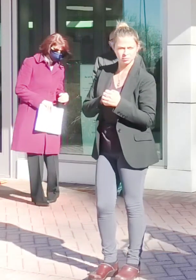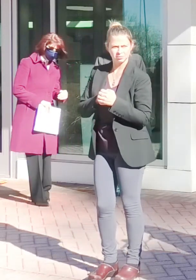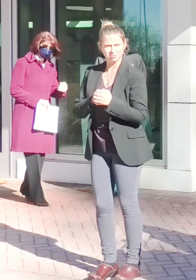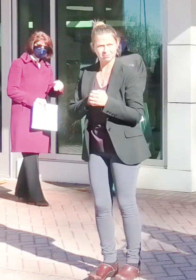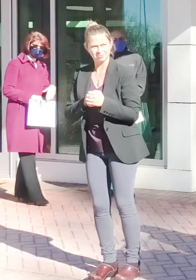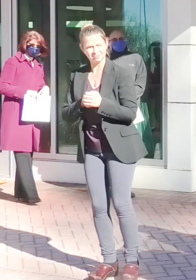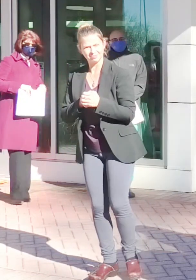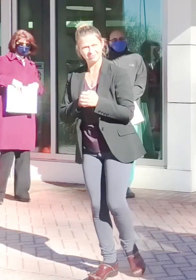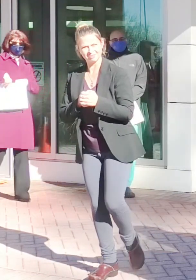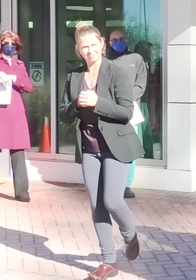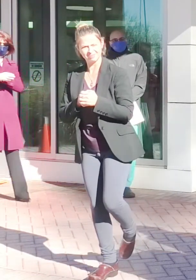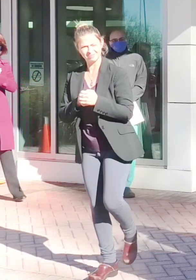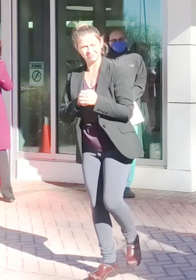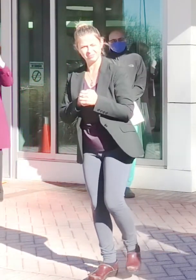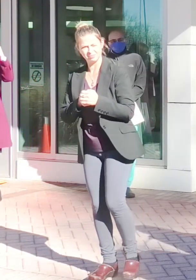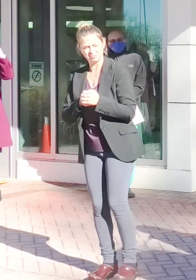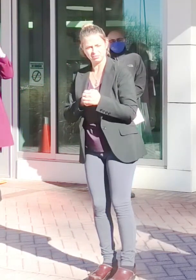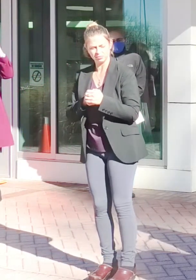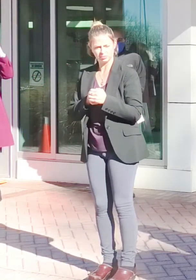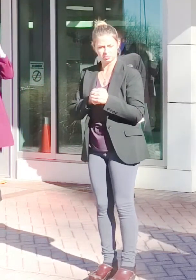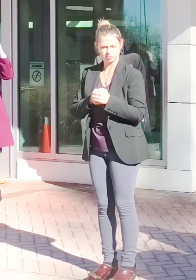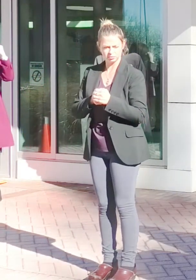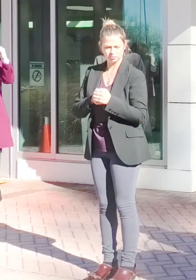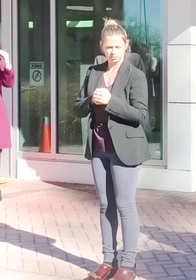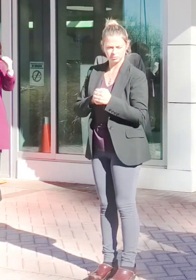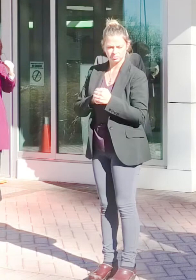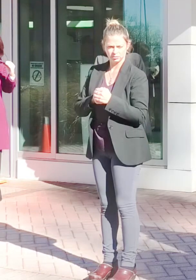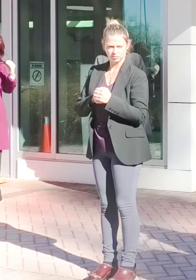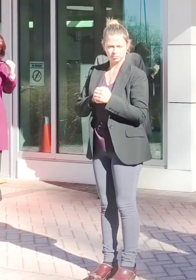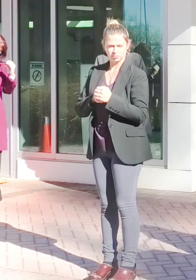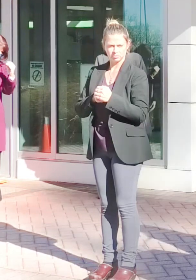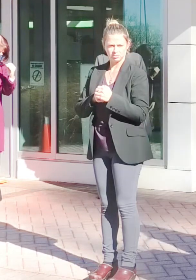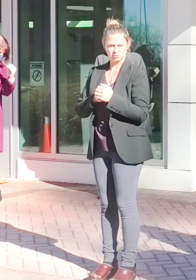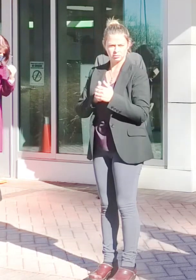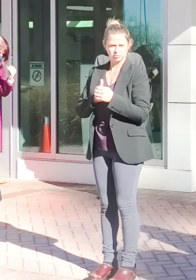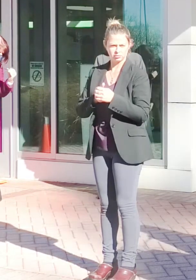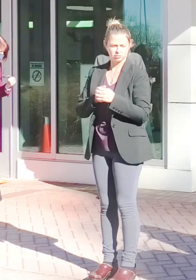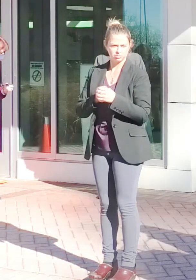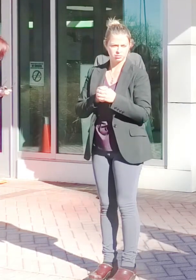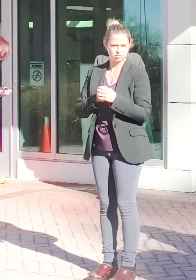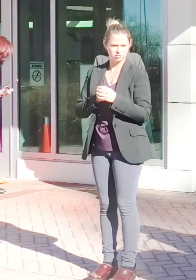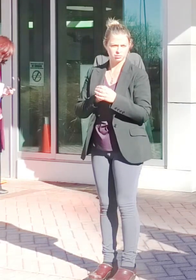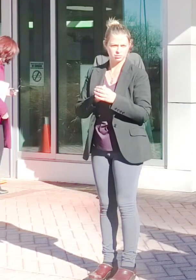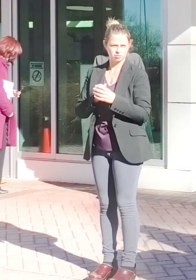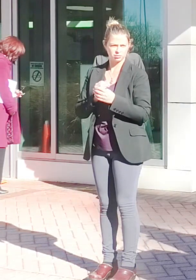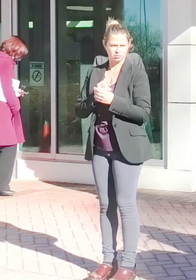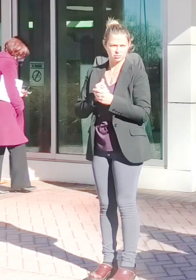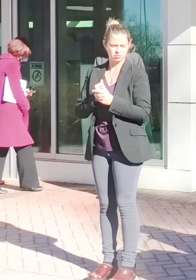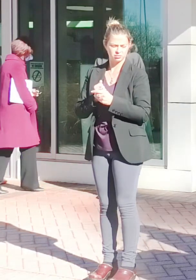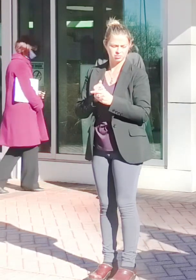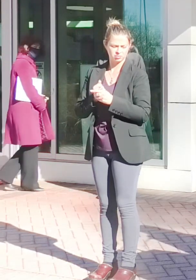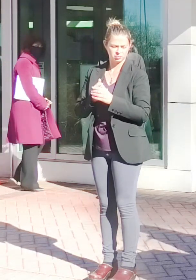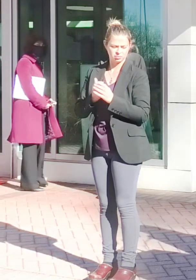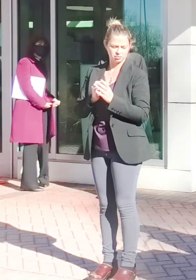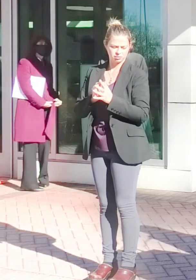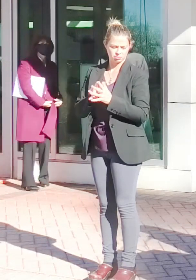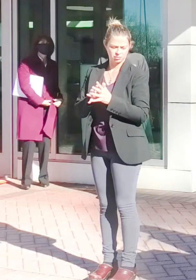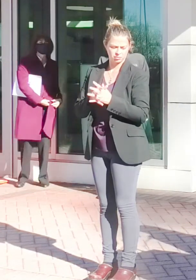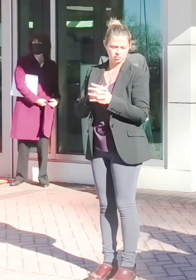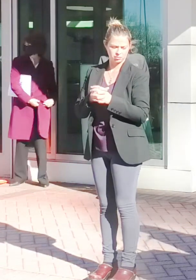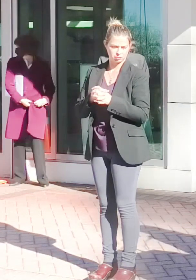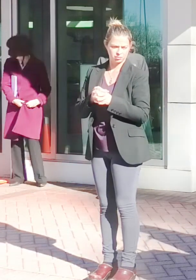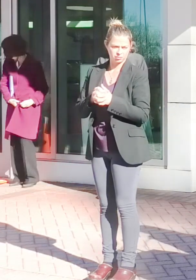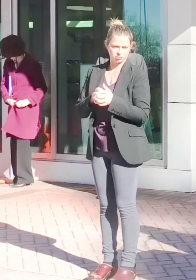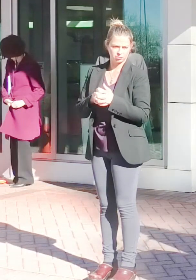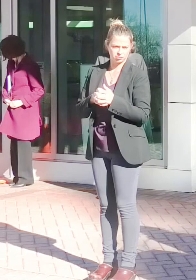going out, and then I heard you say members of the emergency management. So can you kind of distill that for us? Are you going to have like a task